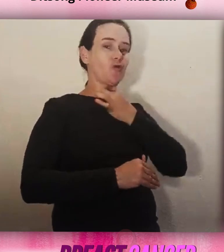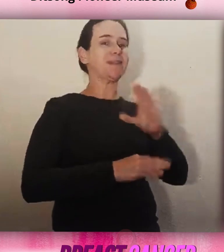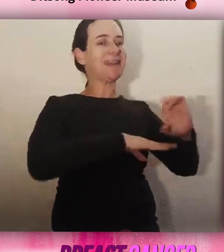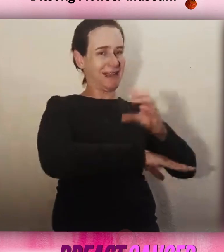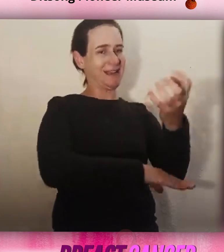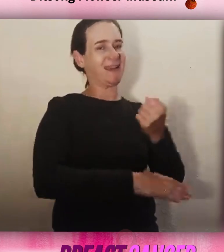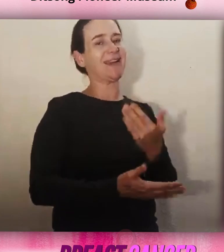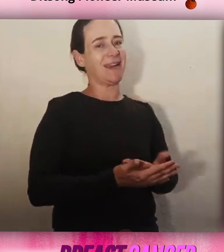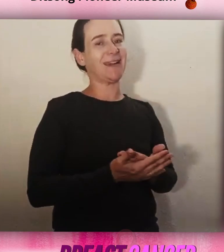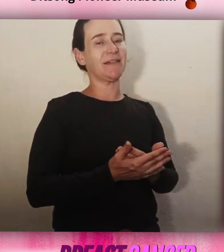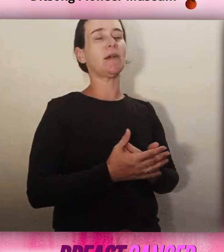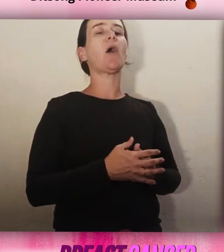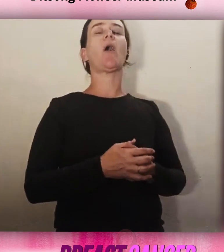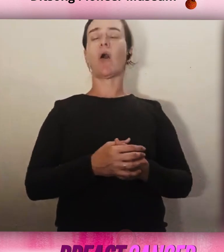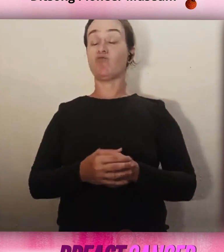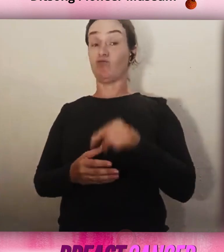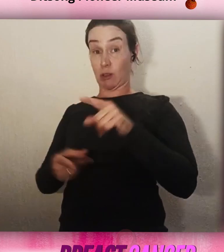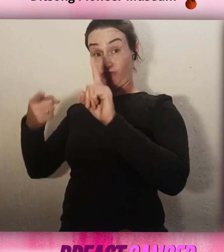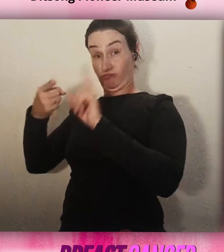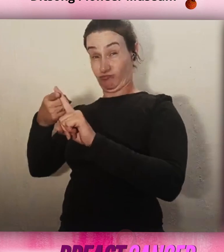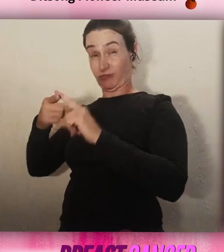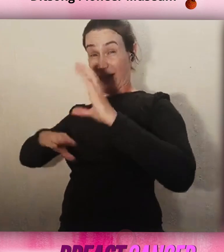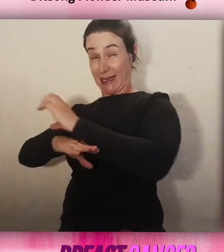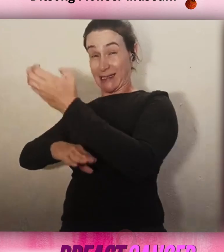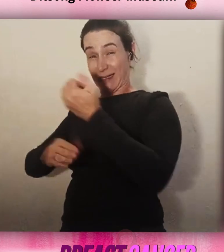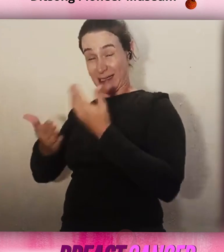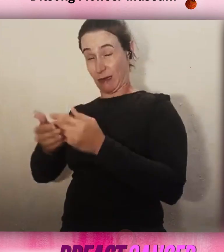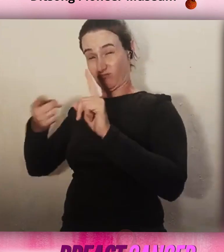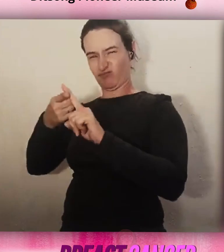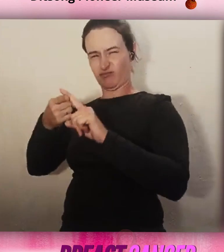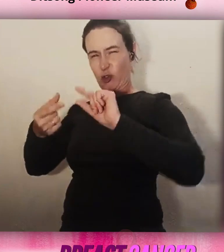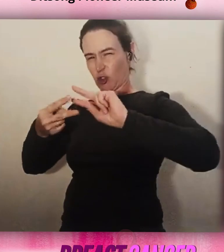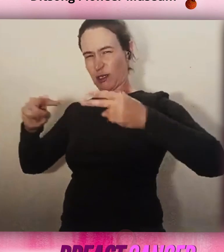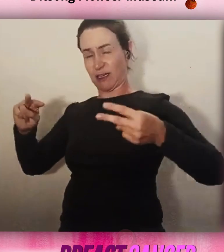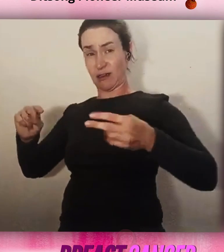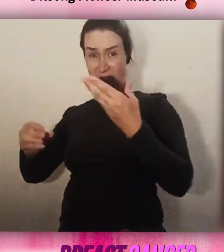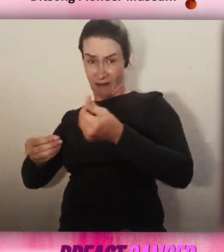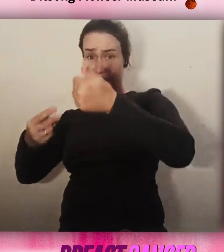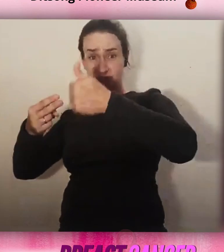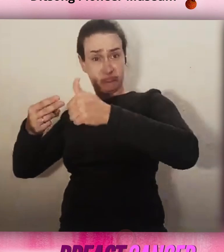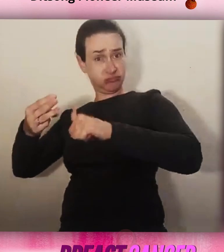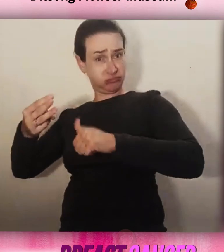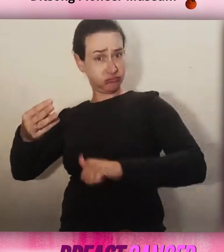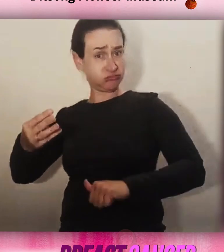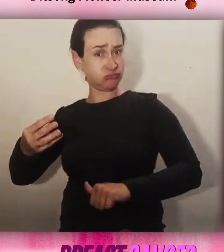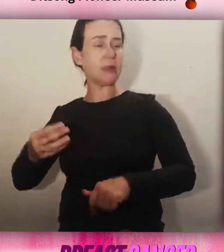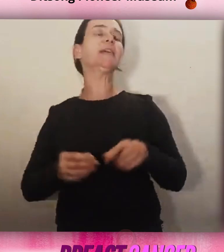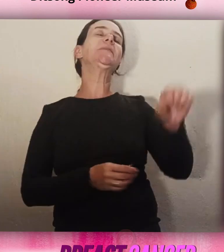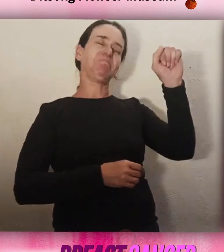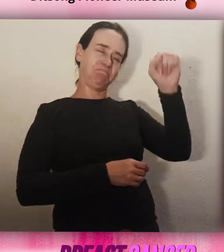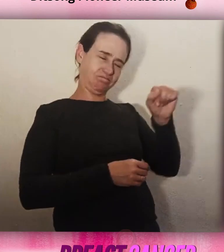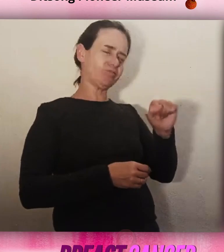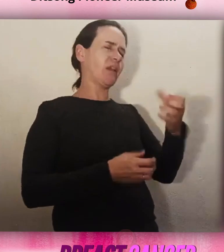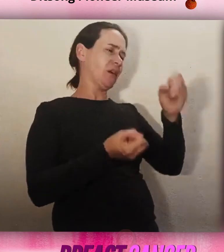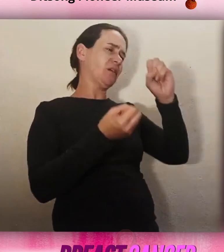you at higher risk Okay. of cancer. All right. So Yes. that's the one way of now getting cancer. Yes. Any other?